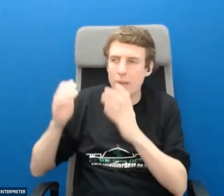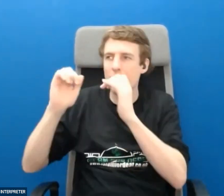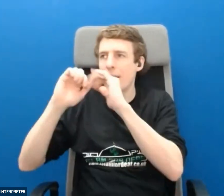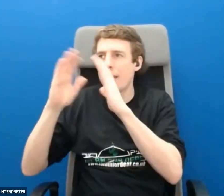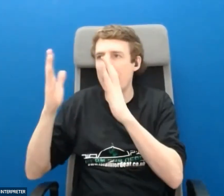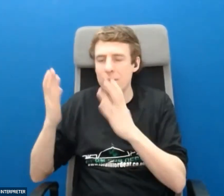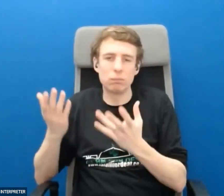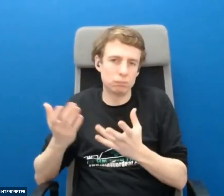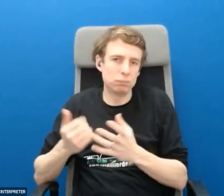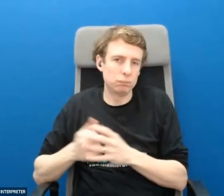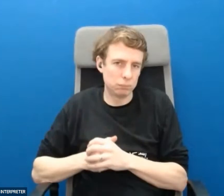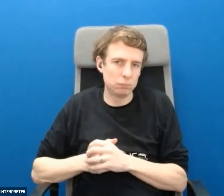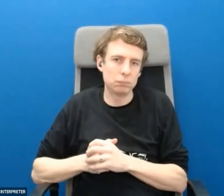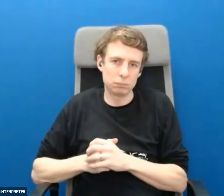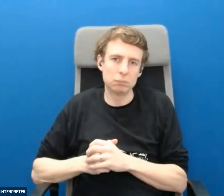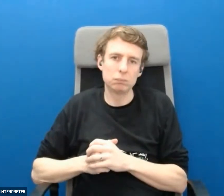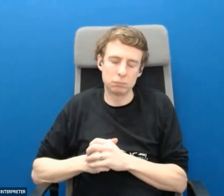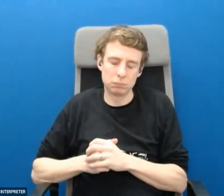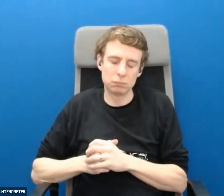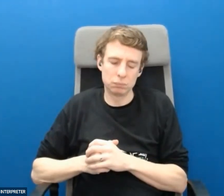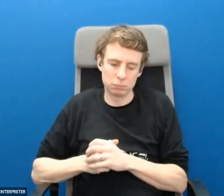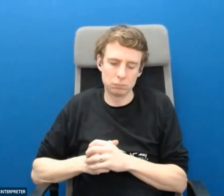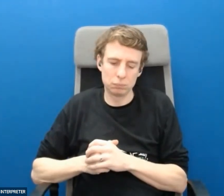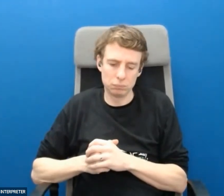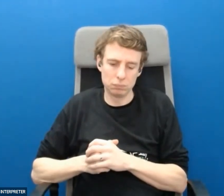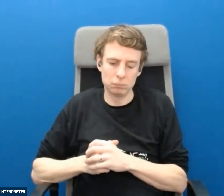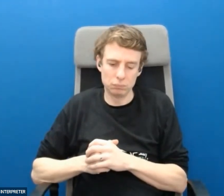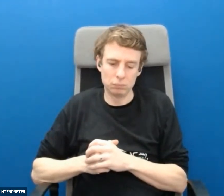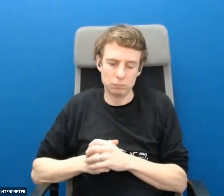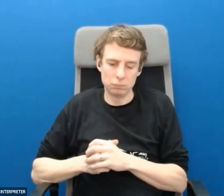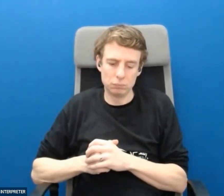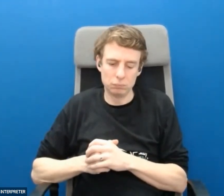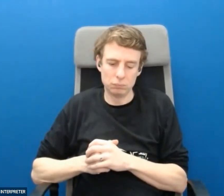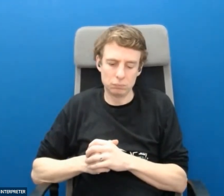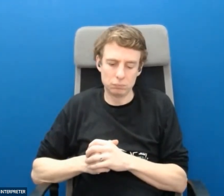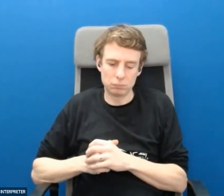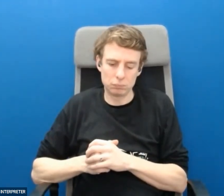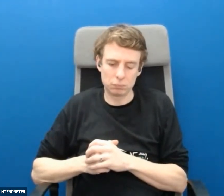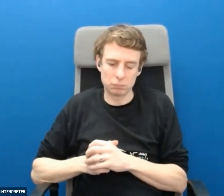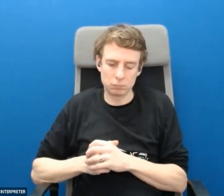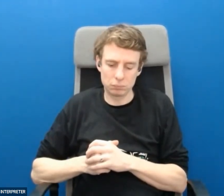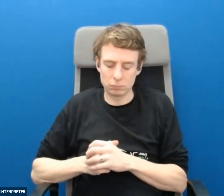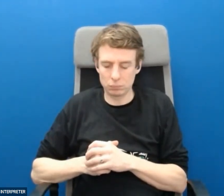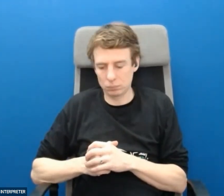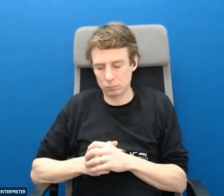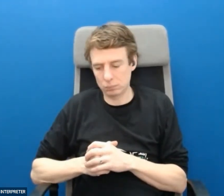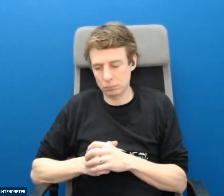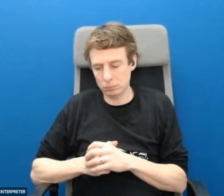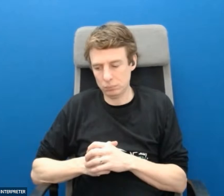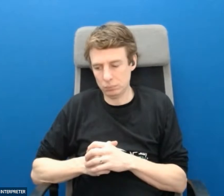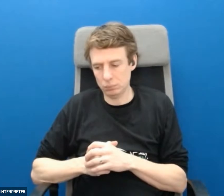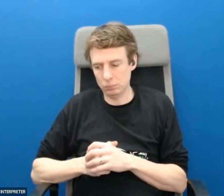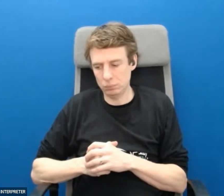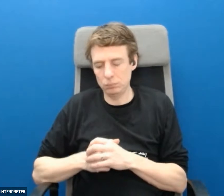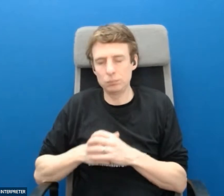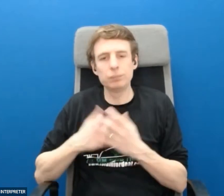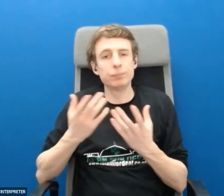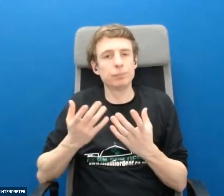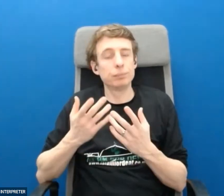As for the ownership, then its evidence is the statement of Allah the Most